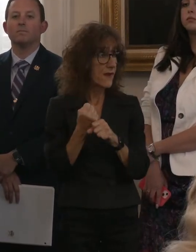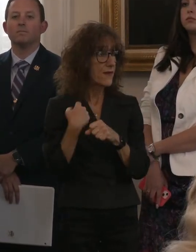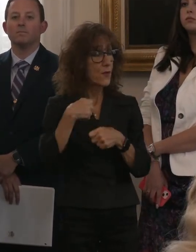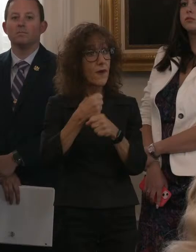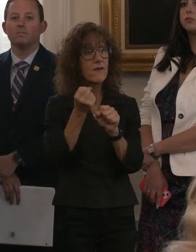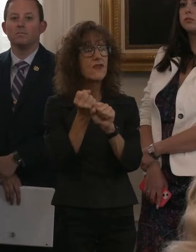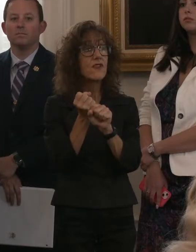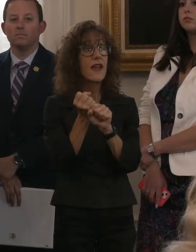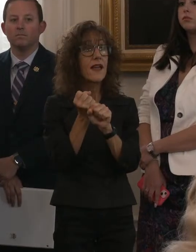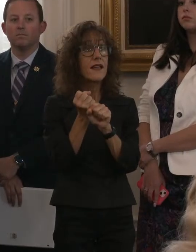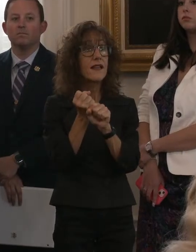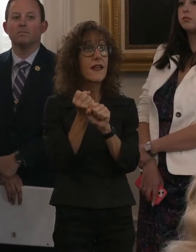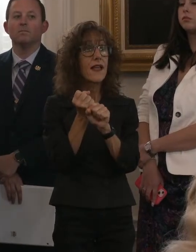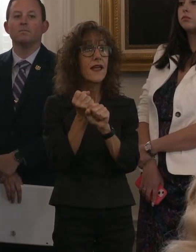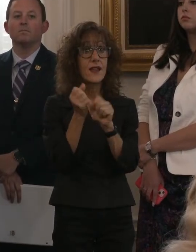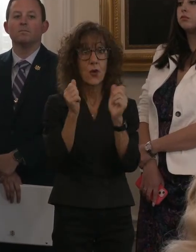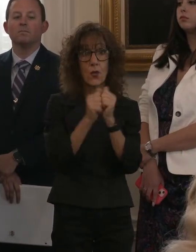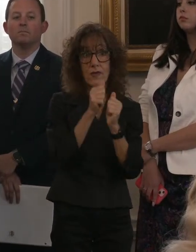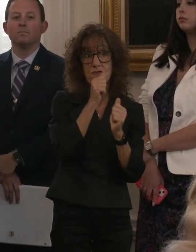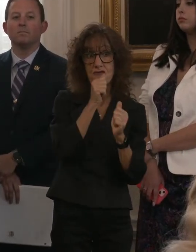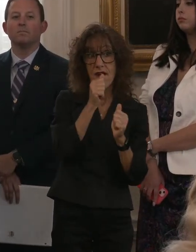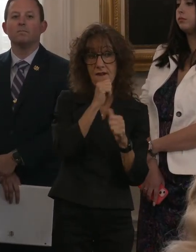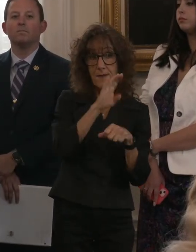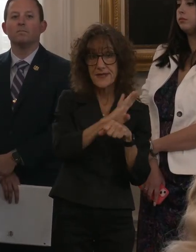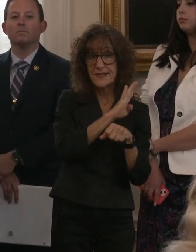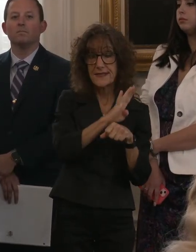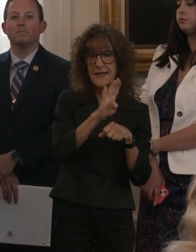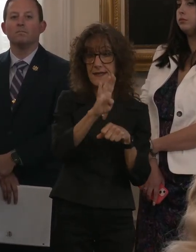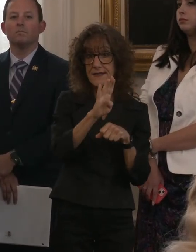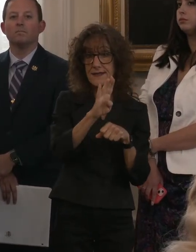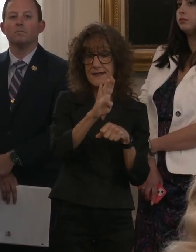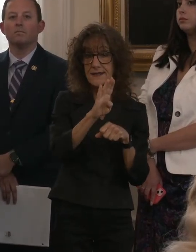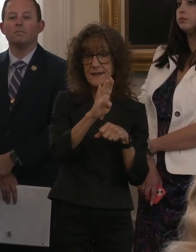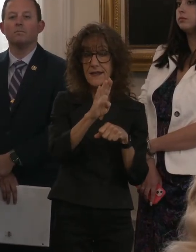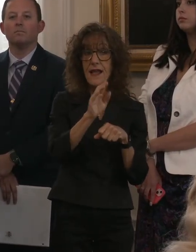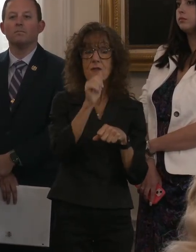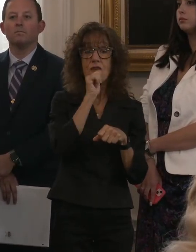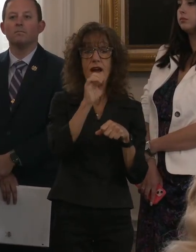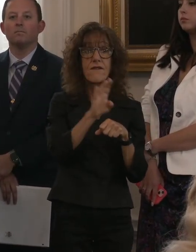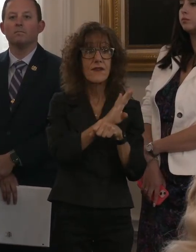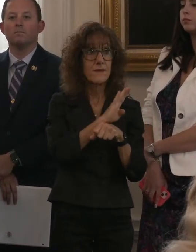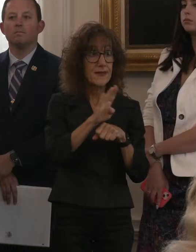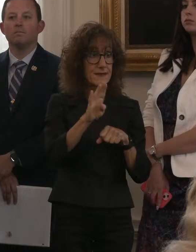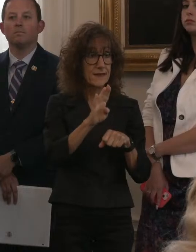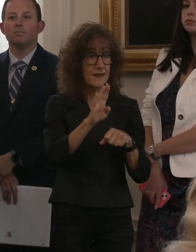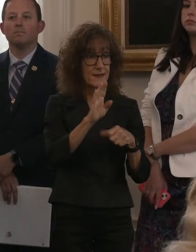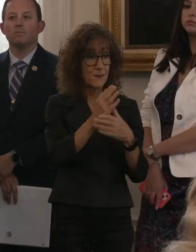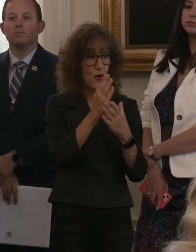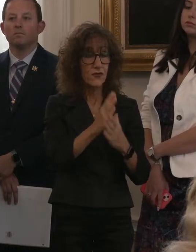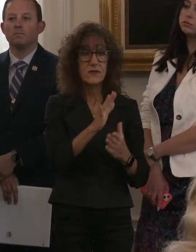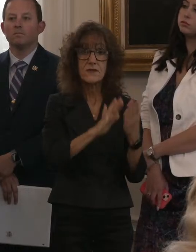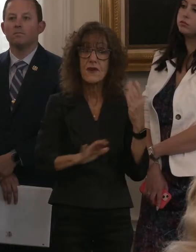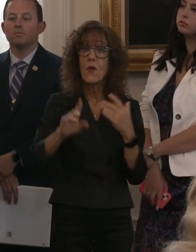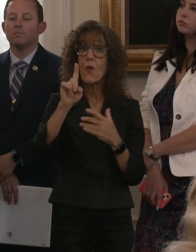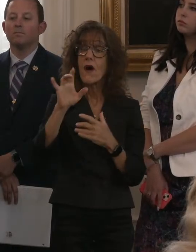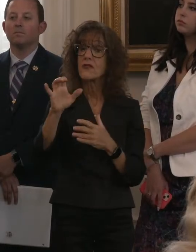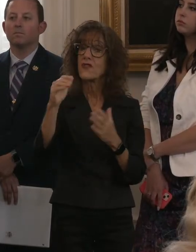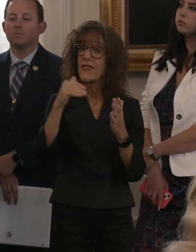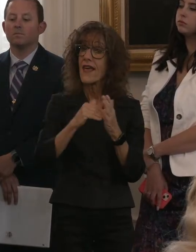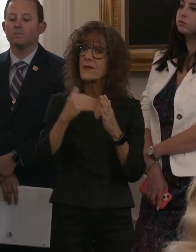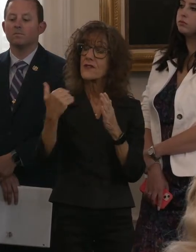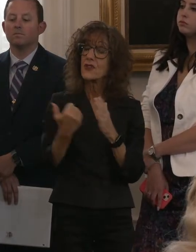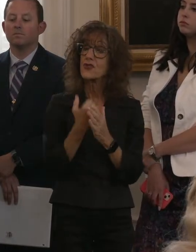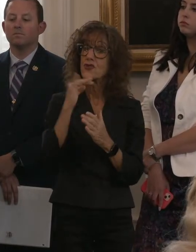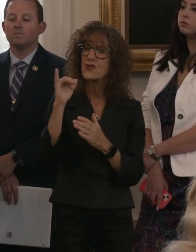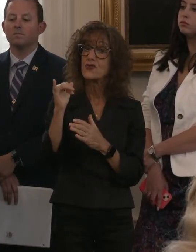created, along with the private sector and our private sector partners, around 100,000 new jobs, more